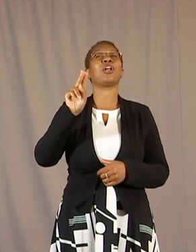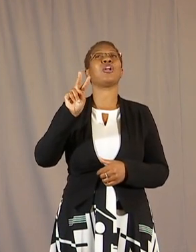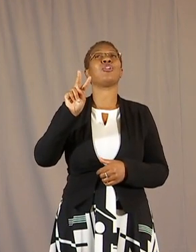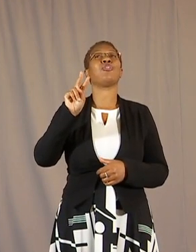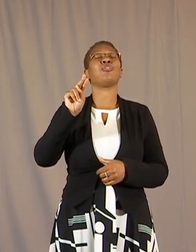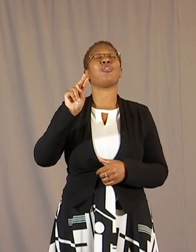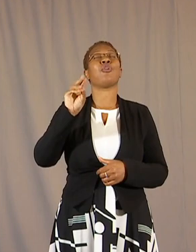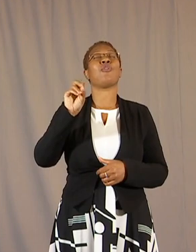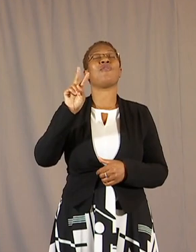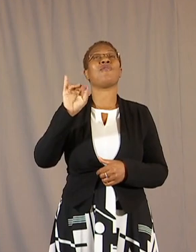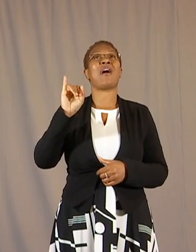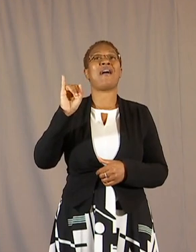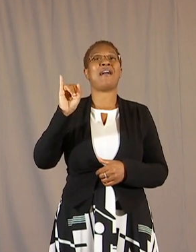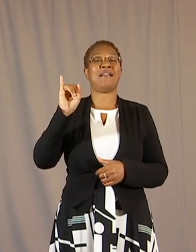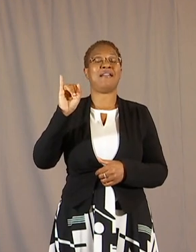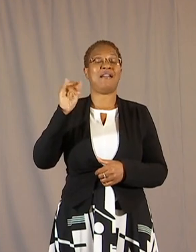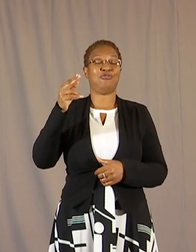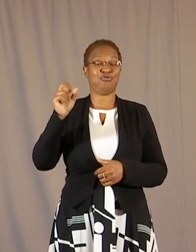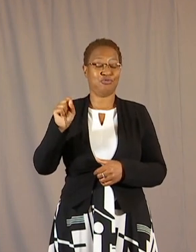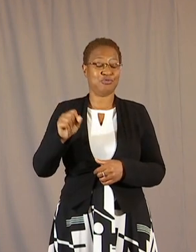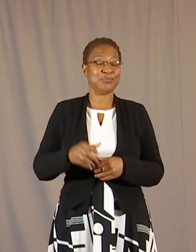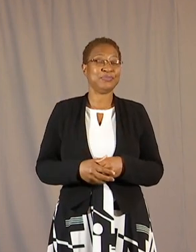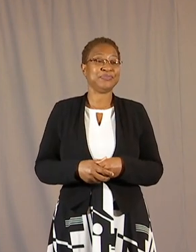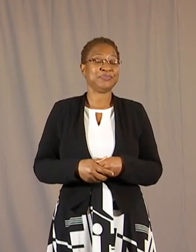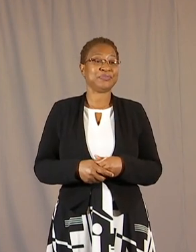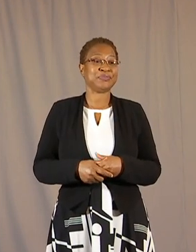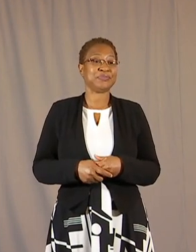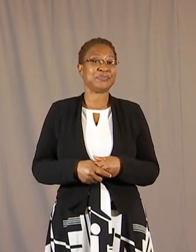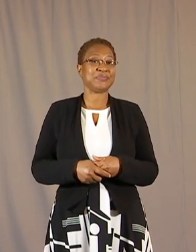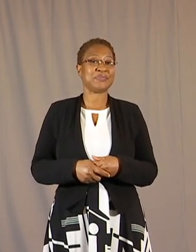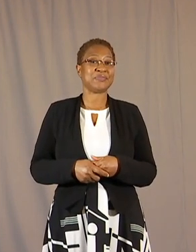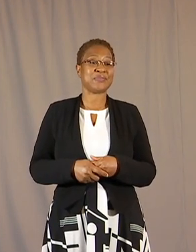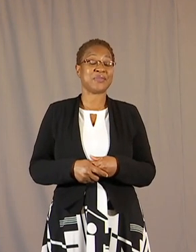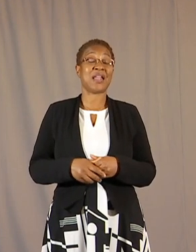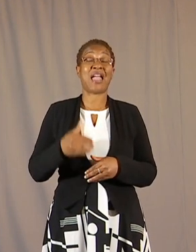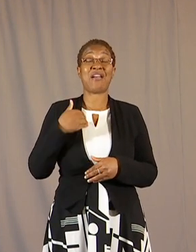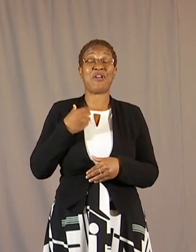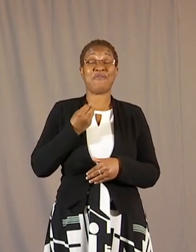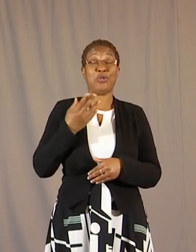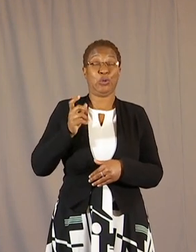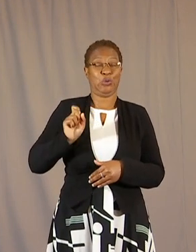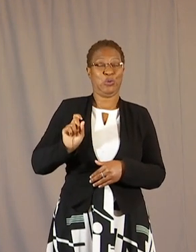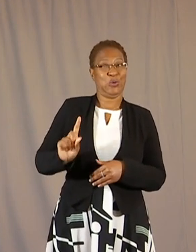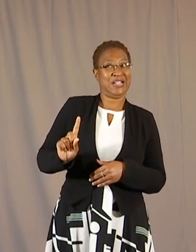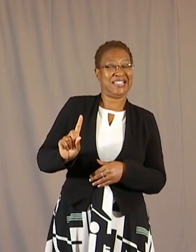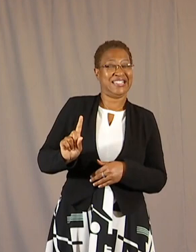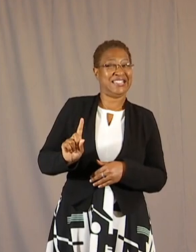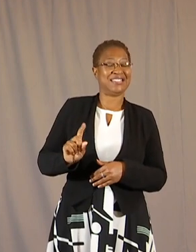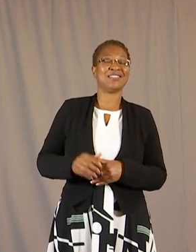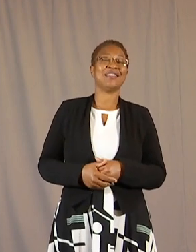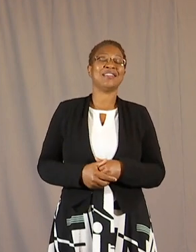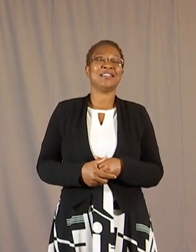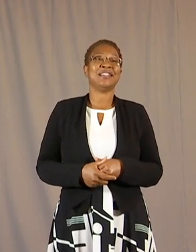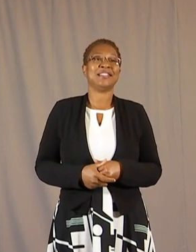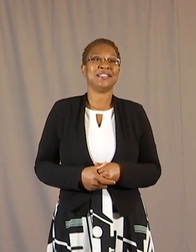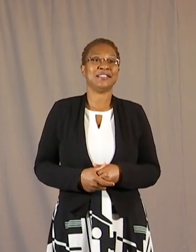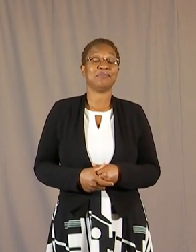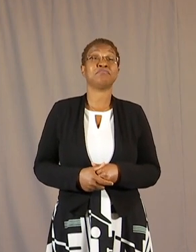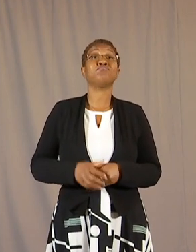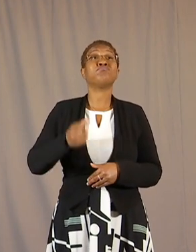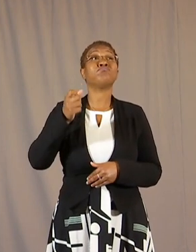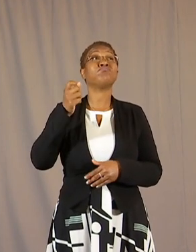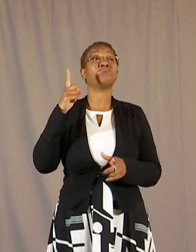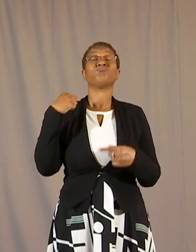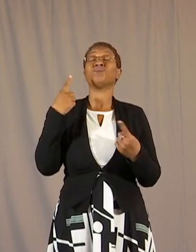And I have a couple questions. So I thought it was a very insightful discussion on